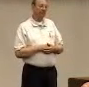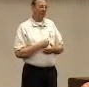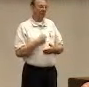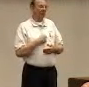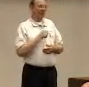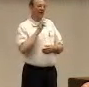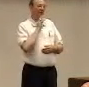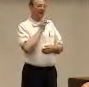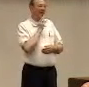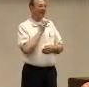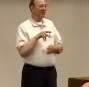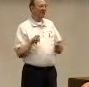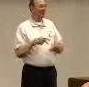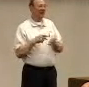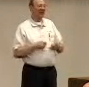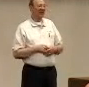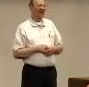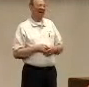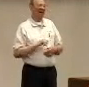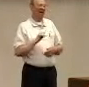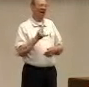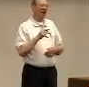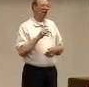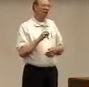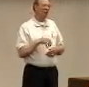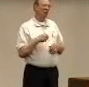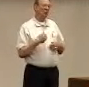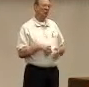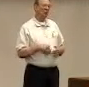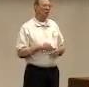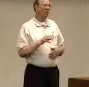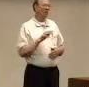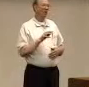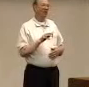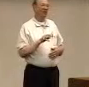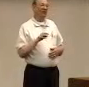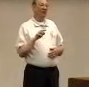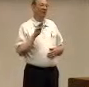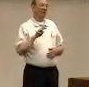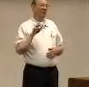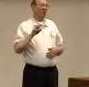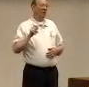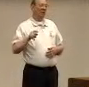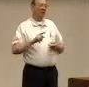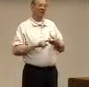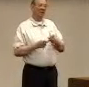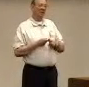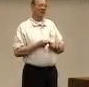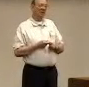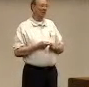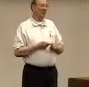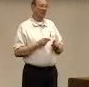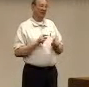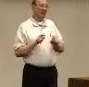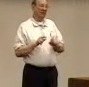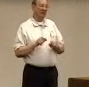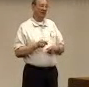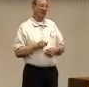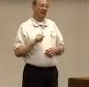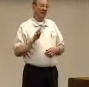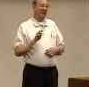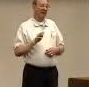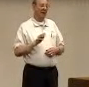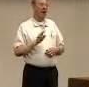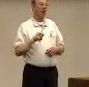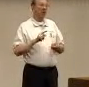engaged, we were going to have a bachelor party. There were a lot of jokes because, there's 4 ministers on staff that Danny's good friends with that are